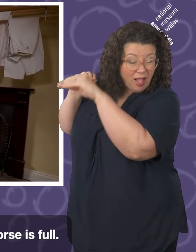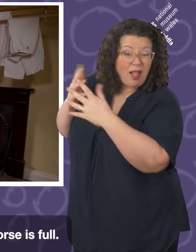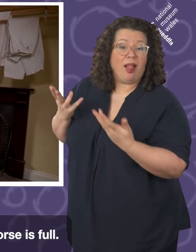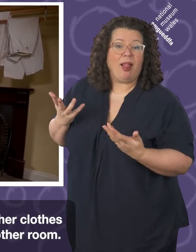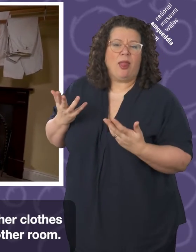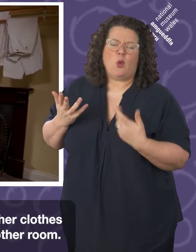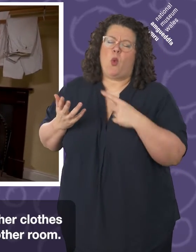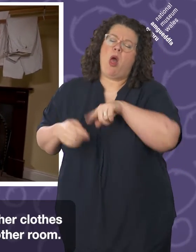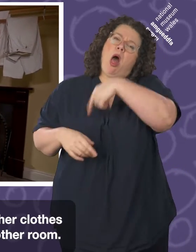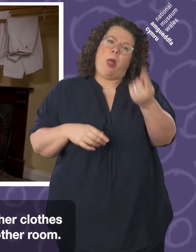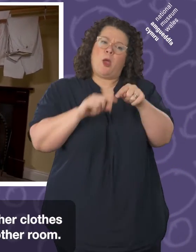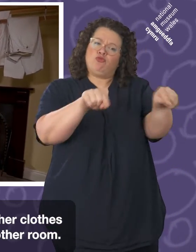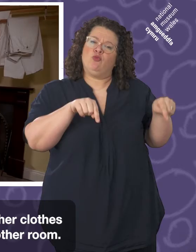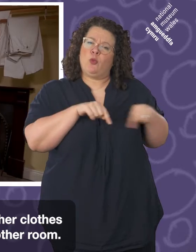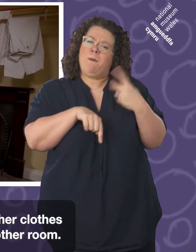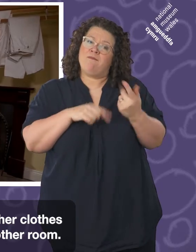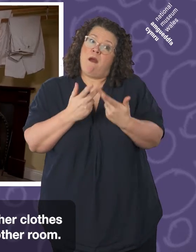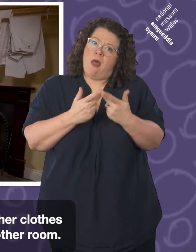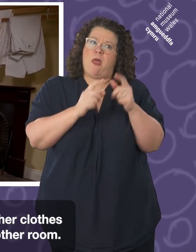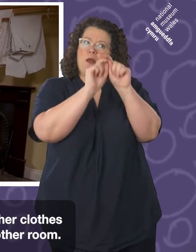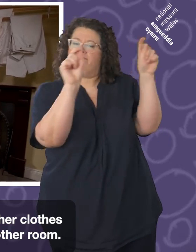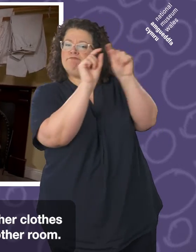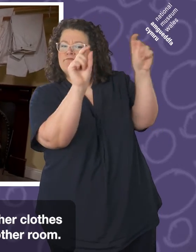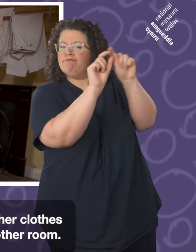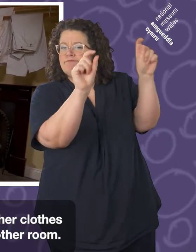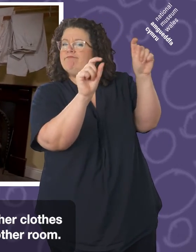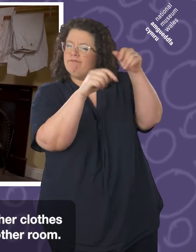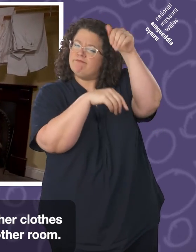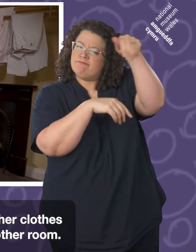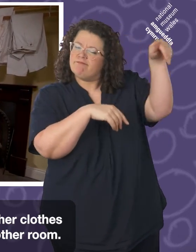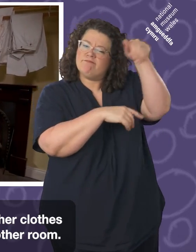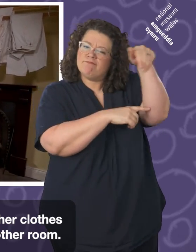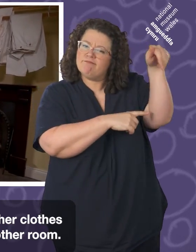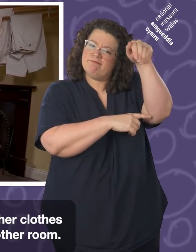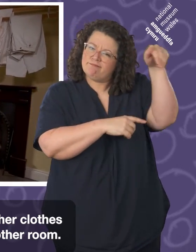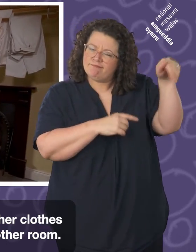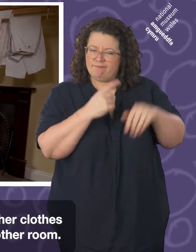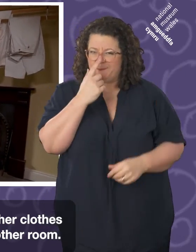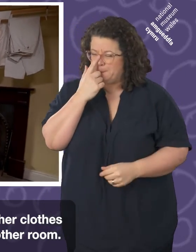full. I'll put this on the other cloth horse I have in the other room.